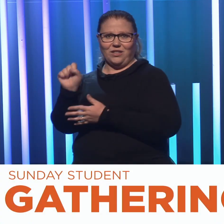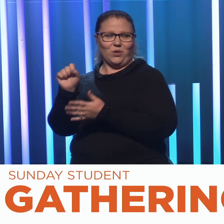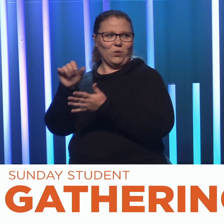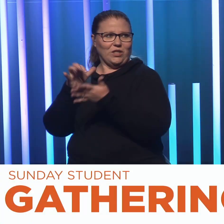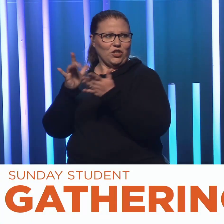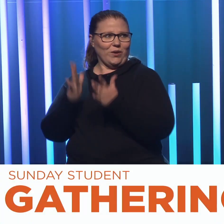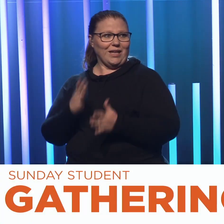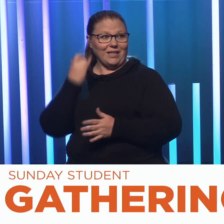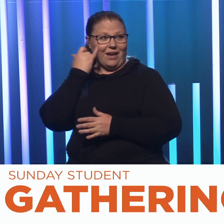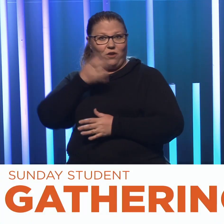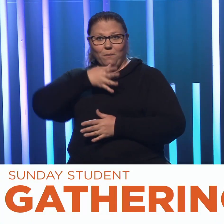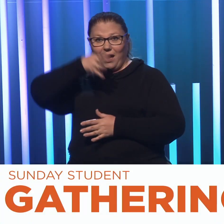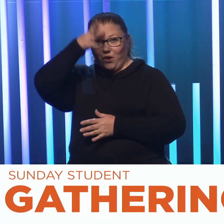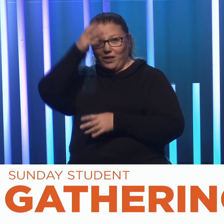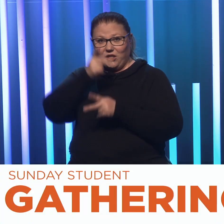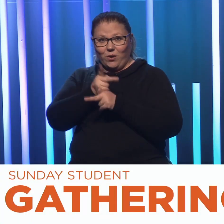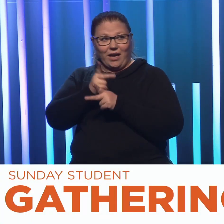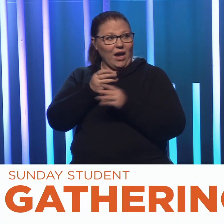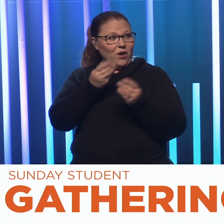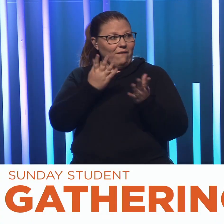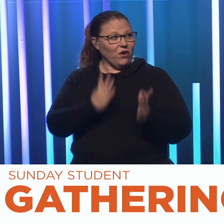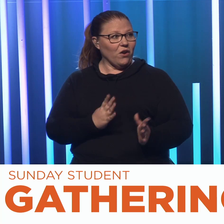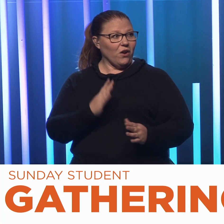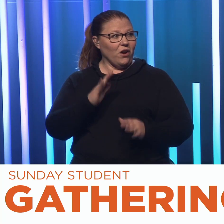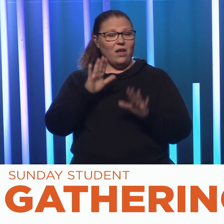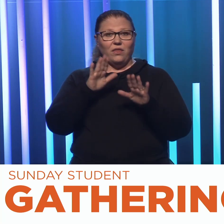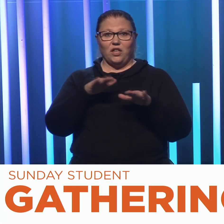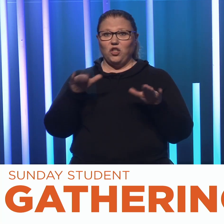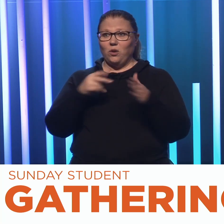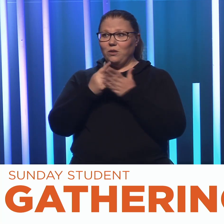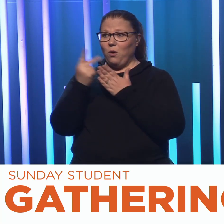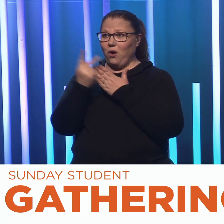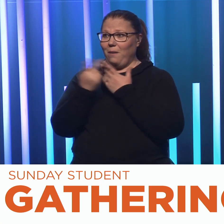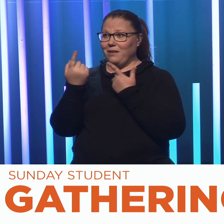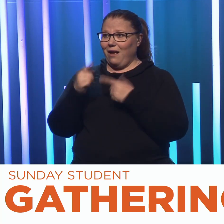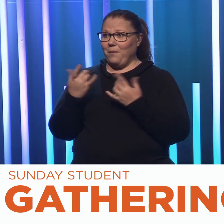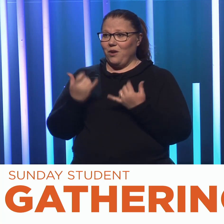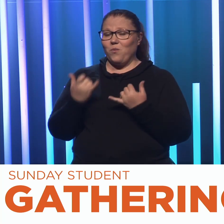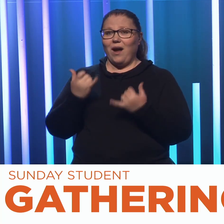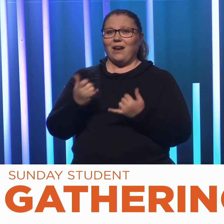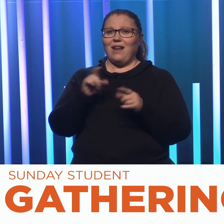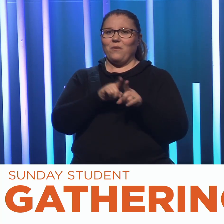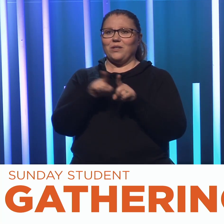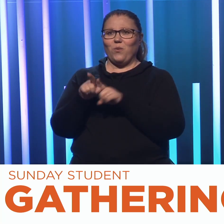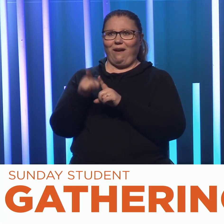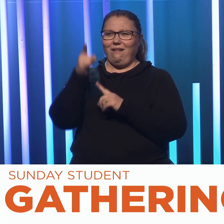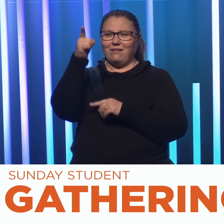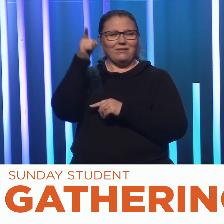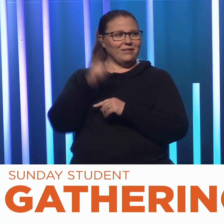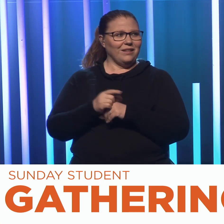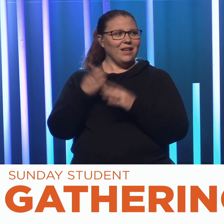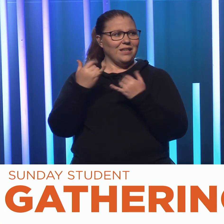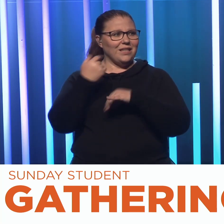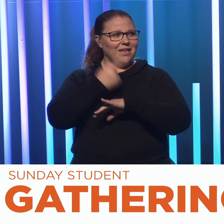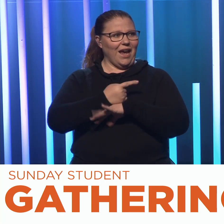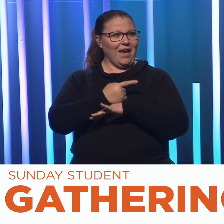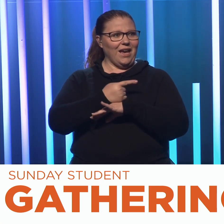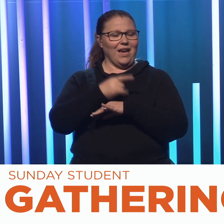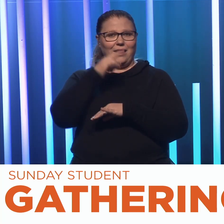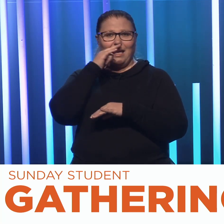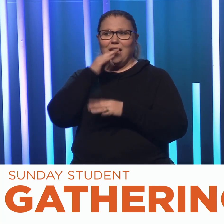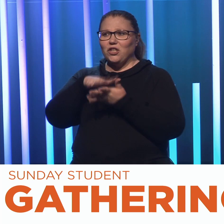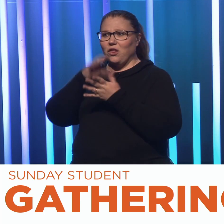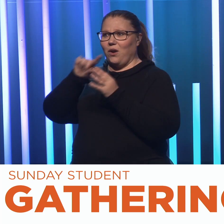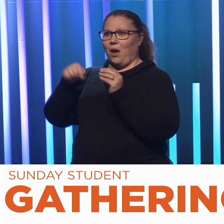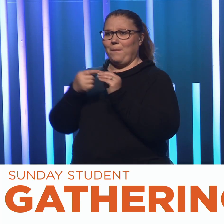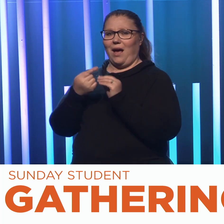you're a parent or a caregiver, our children's programming is going on right now as well. And today they are learning